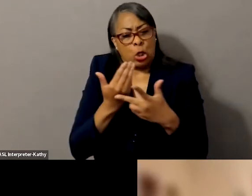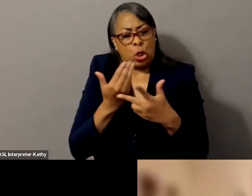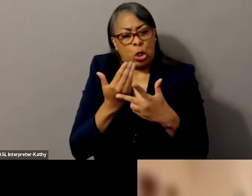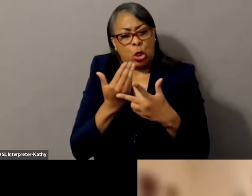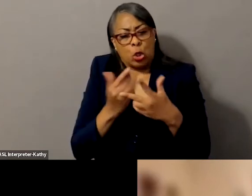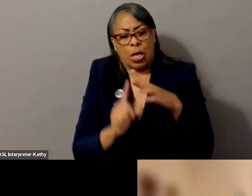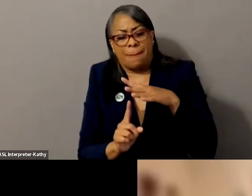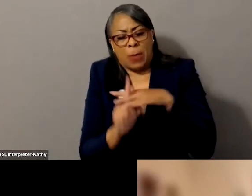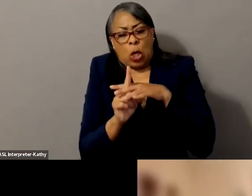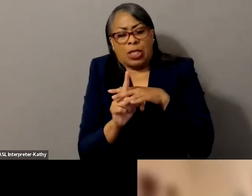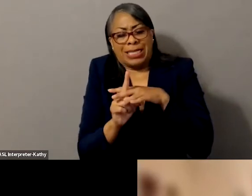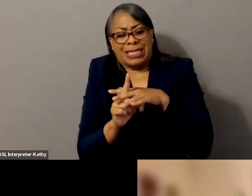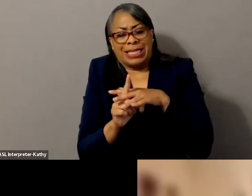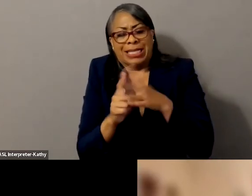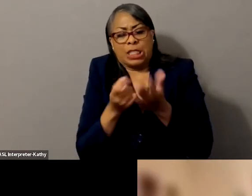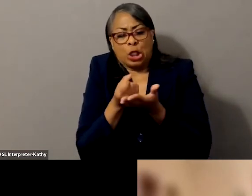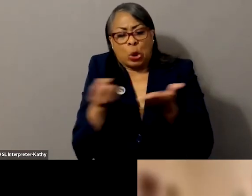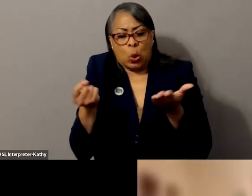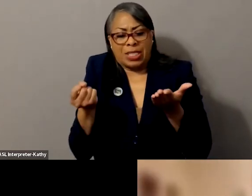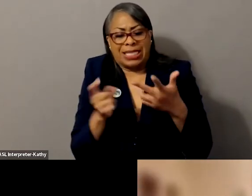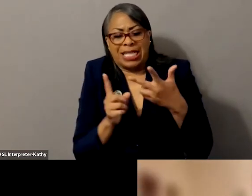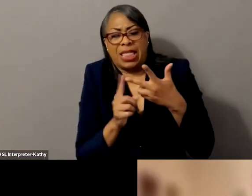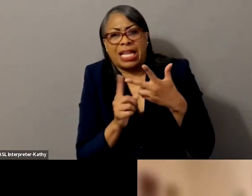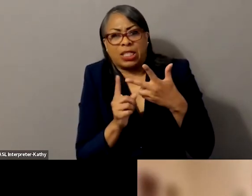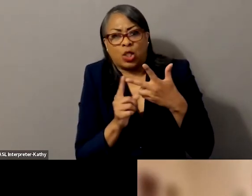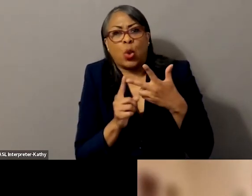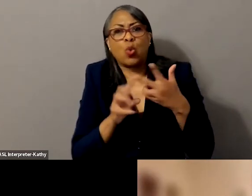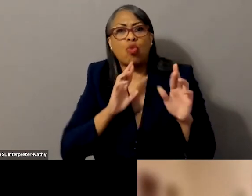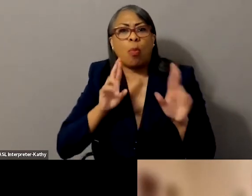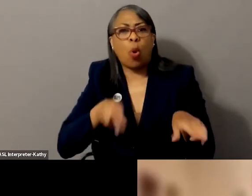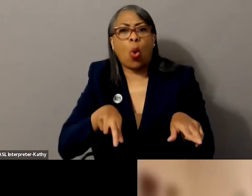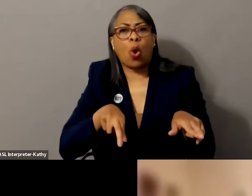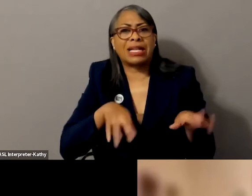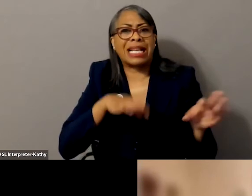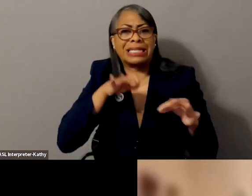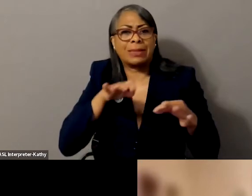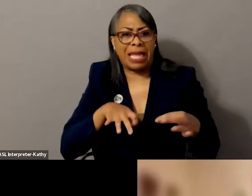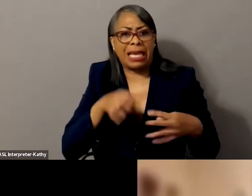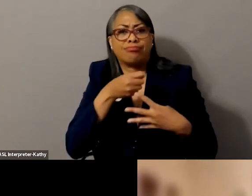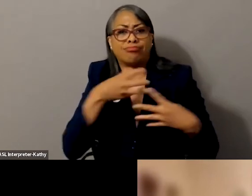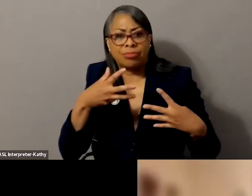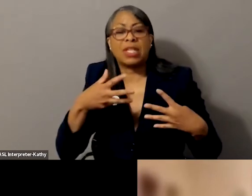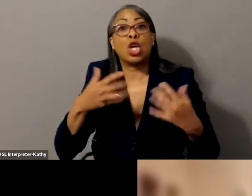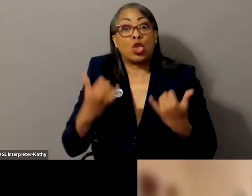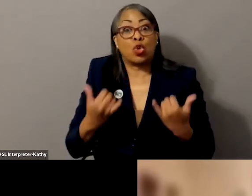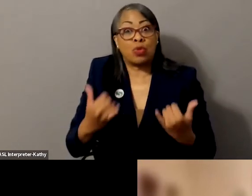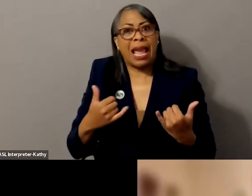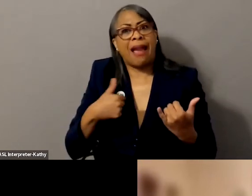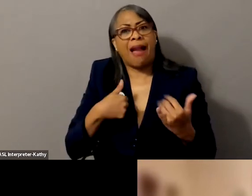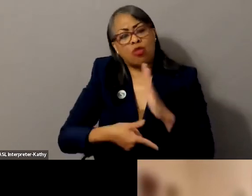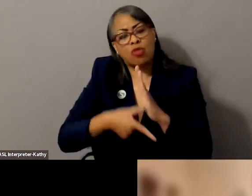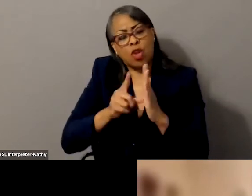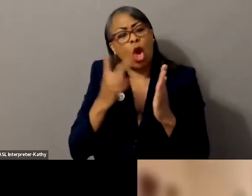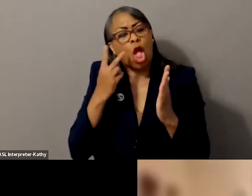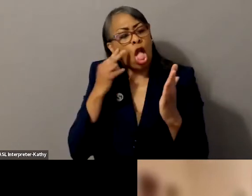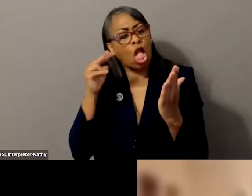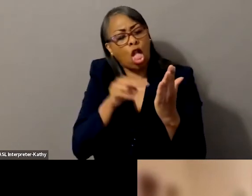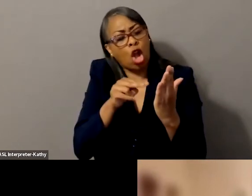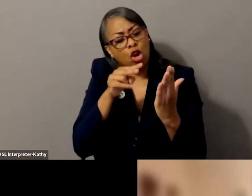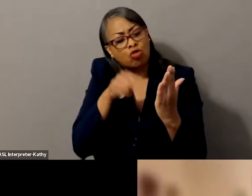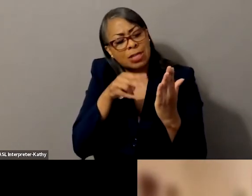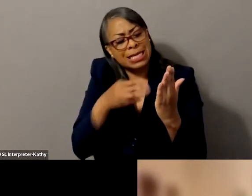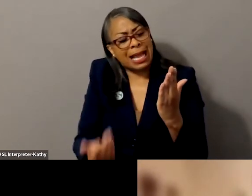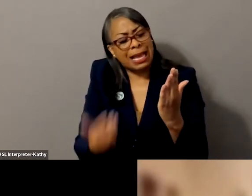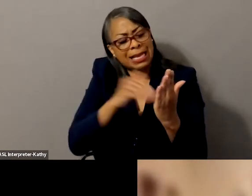that 3rd key source that the report talks about. And I went back and I looked at it again today to make sure